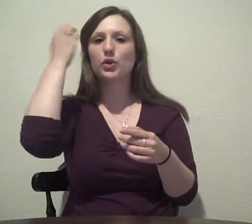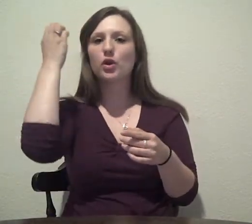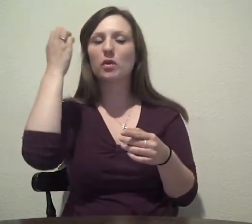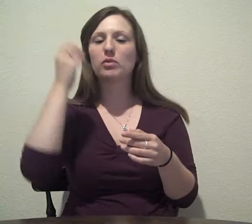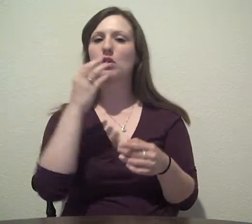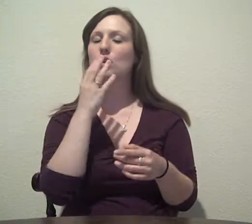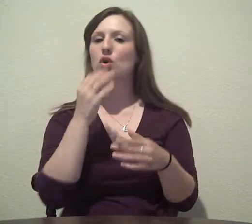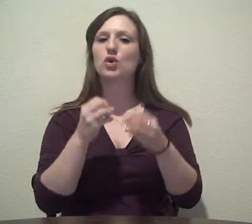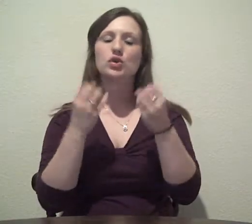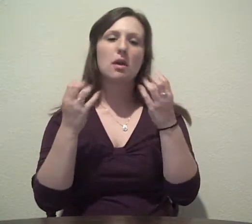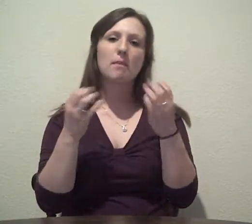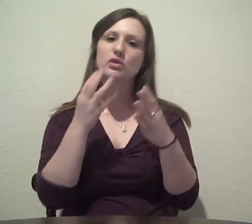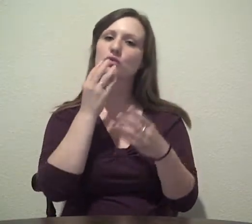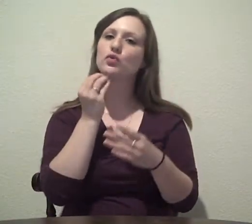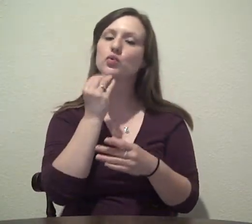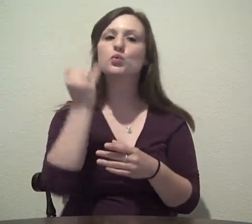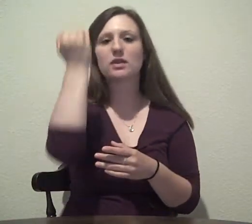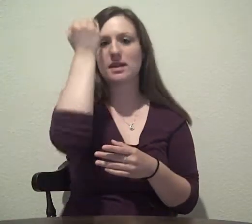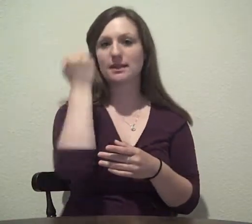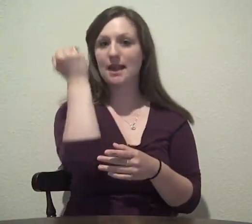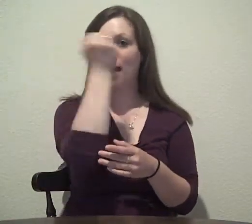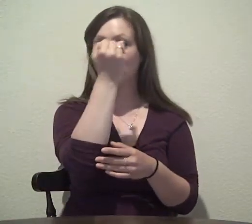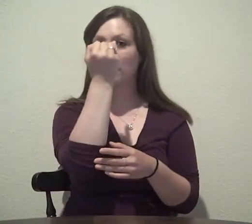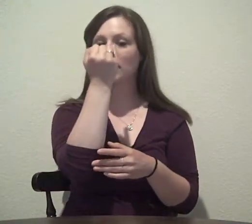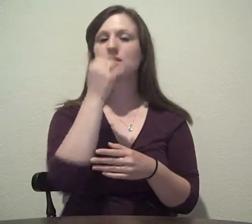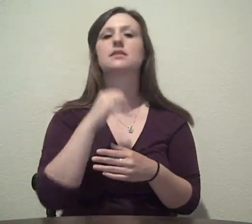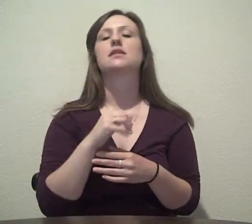Jews, Italians, and various Slavic groups.